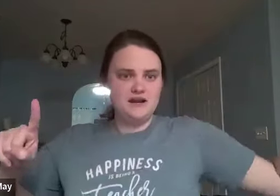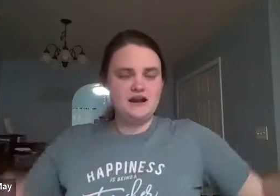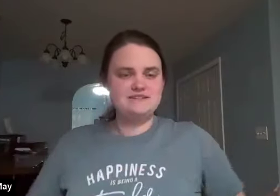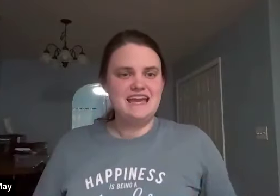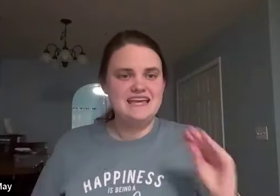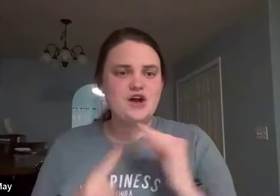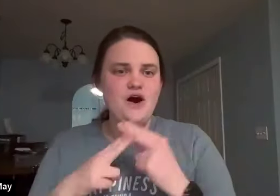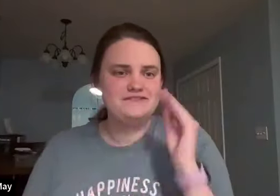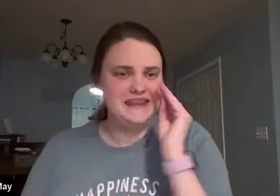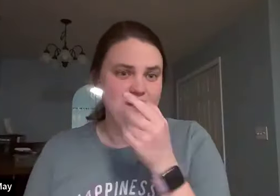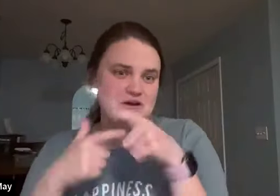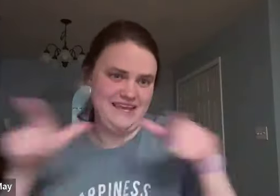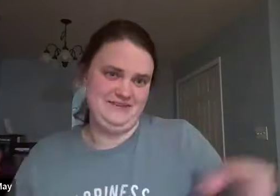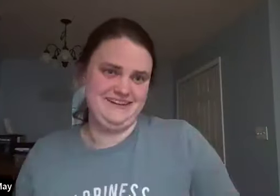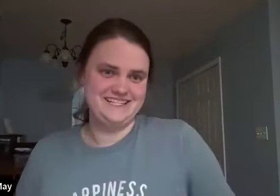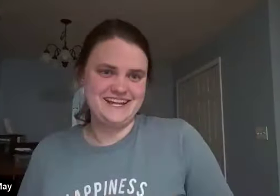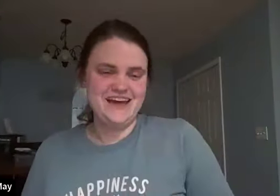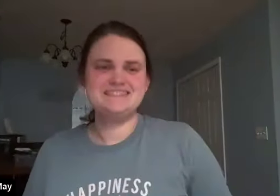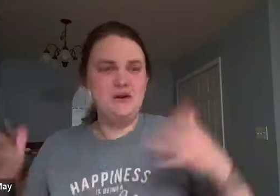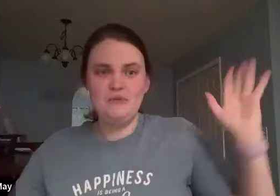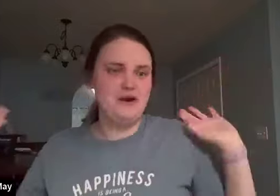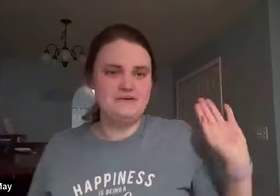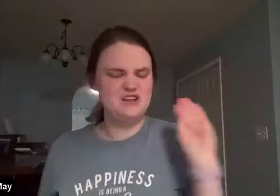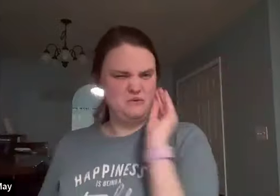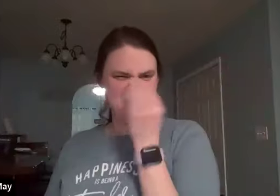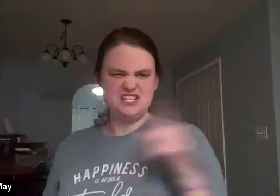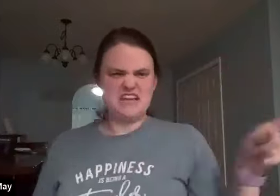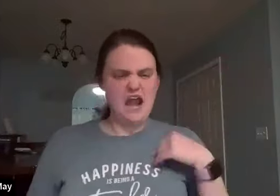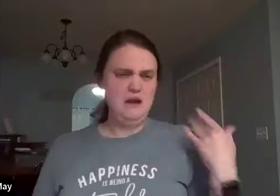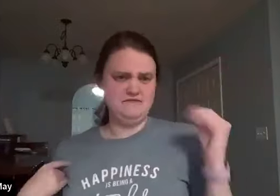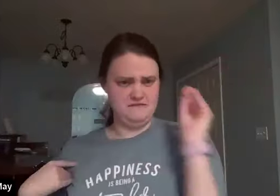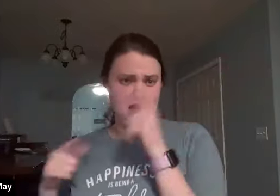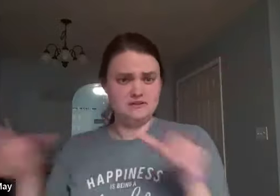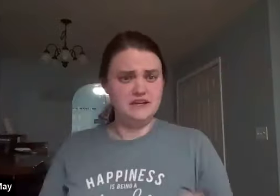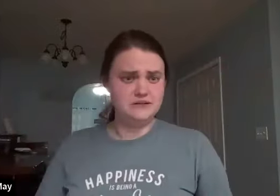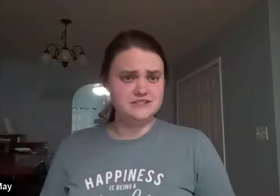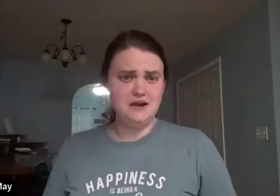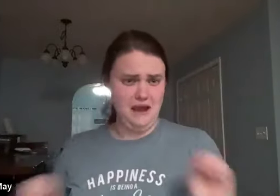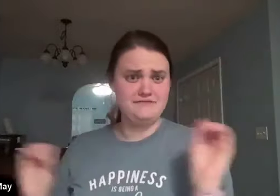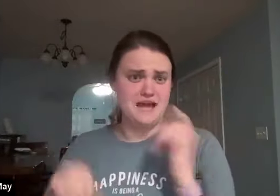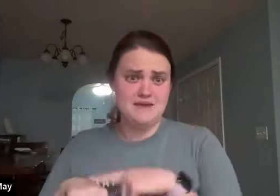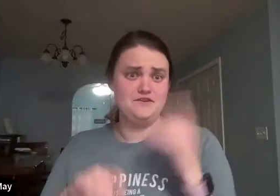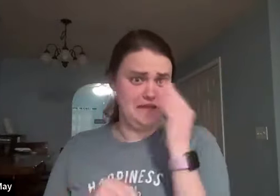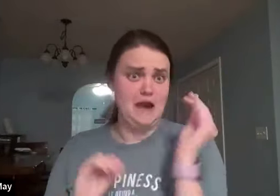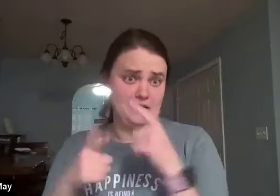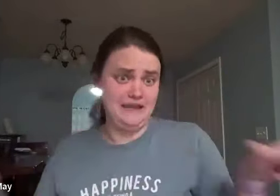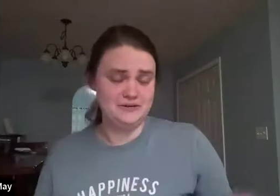on. I was like, it's called flower language. And that's now what we always go with. She's like, I don't have that flower language. I don't have time for flower language. I'm